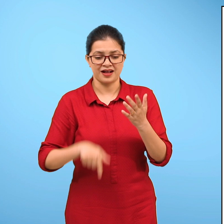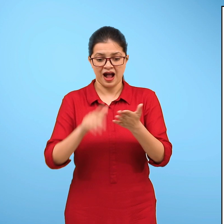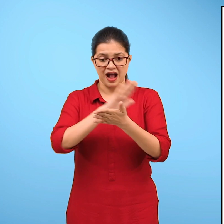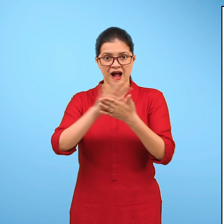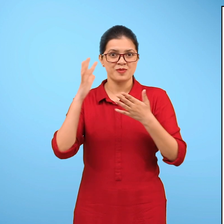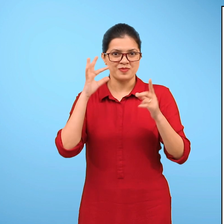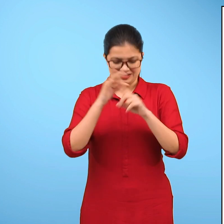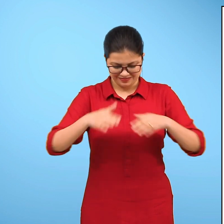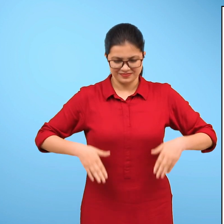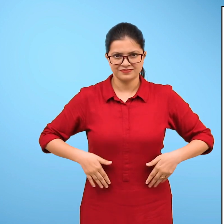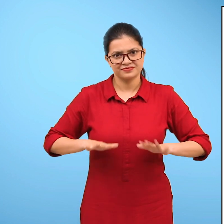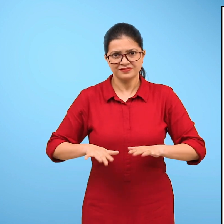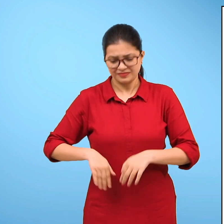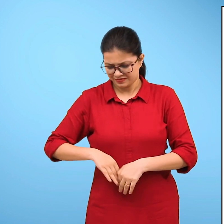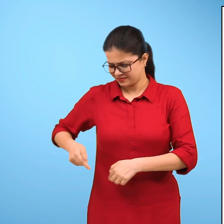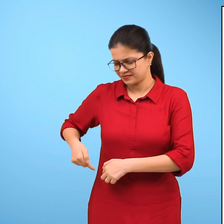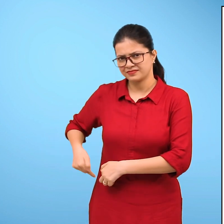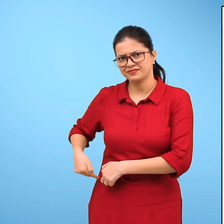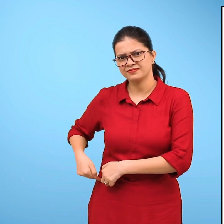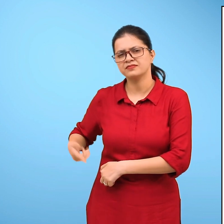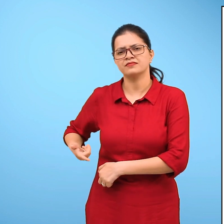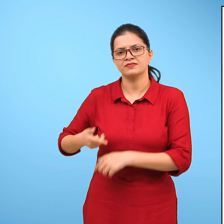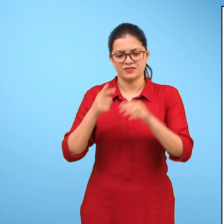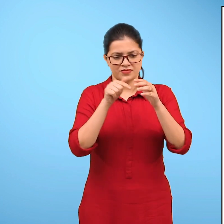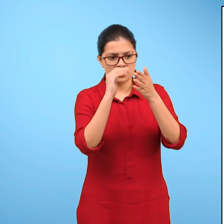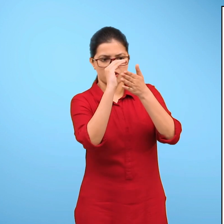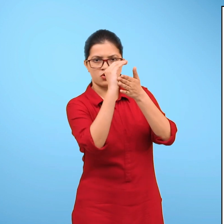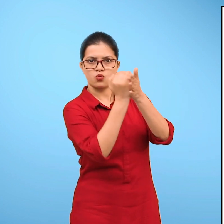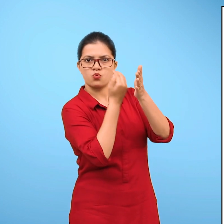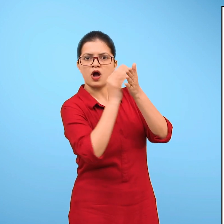Such a joint allows movements in all directions.